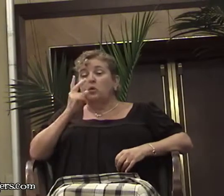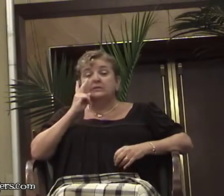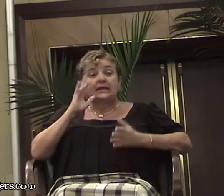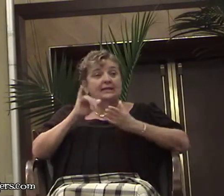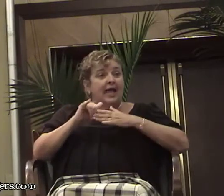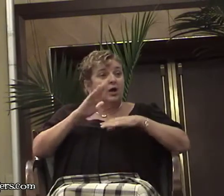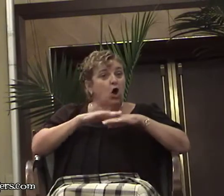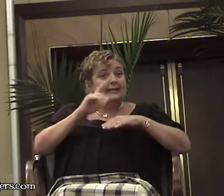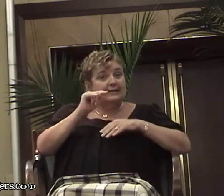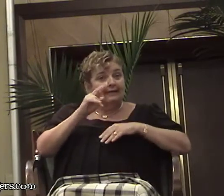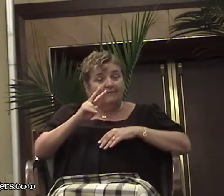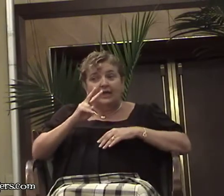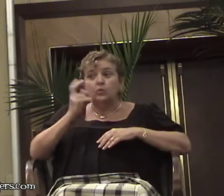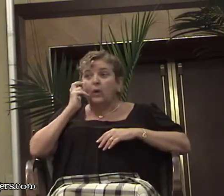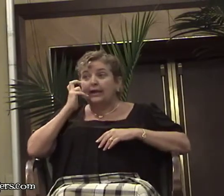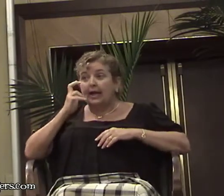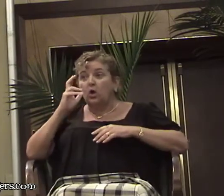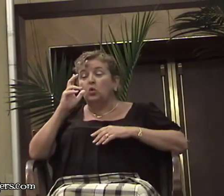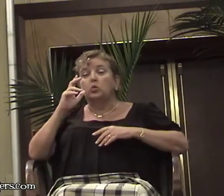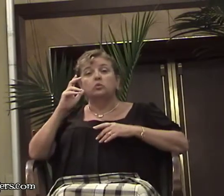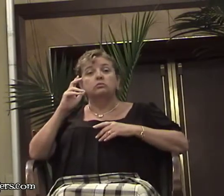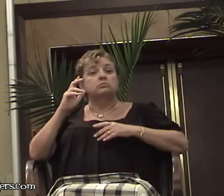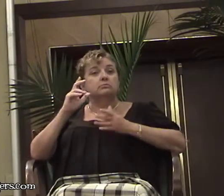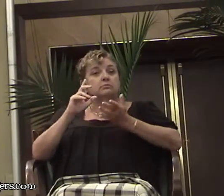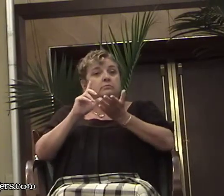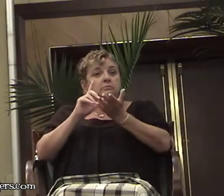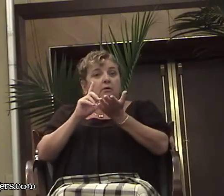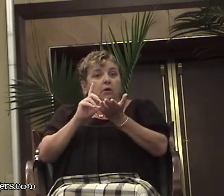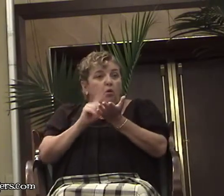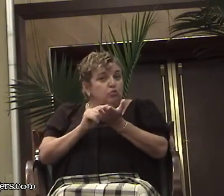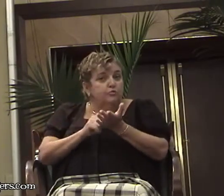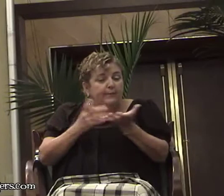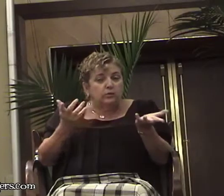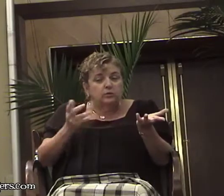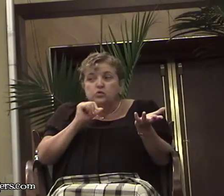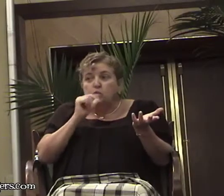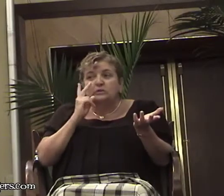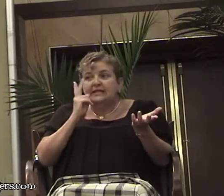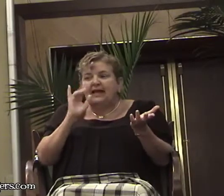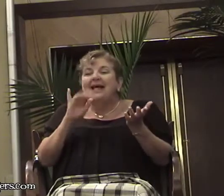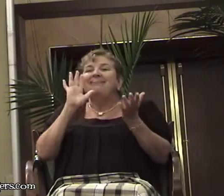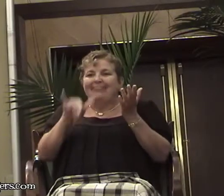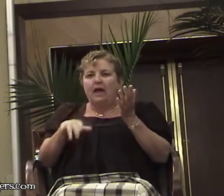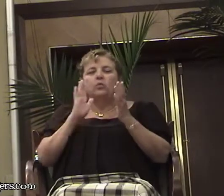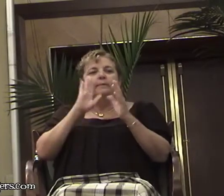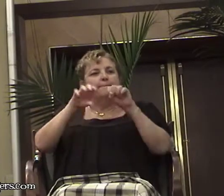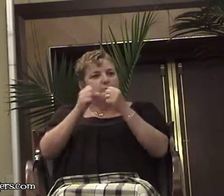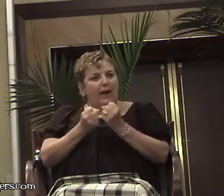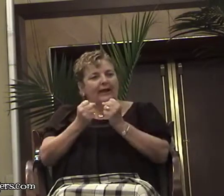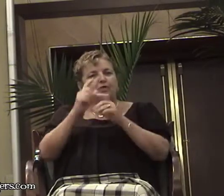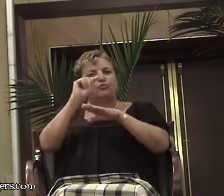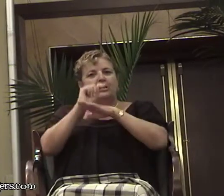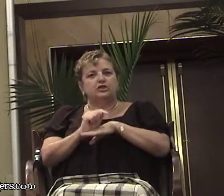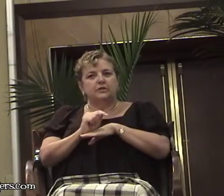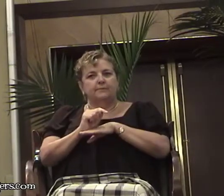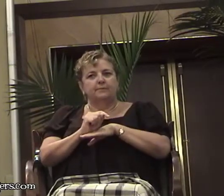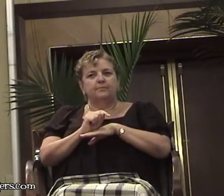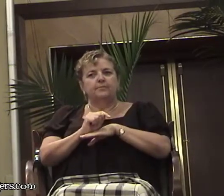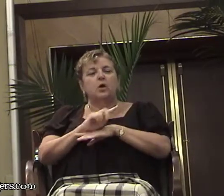radio. That would be a violation of the 11th tradition. When a so-called celebrity says that he's in recovery or he is sober, that is